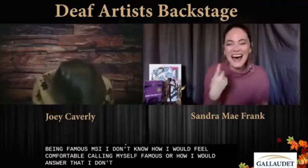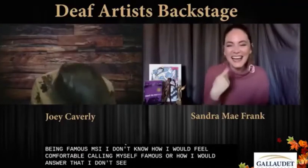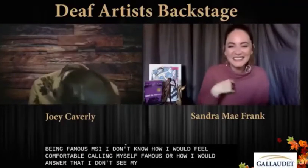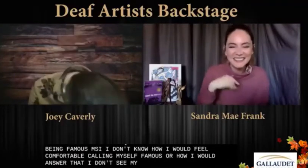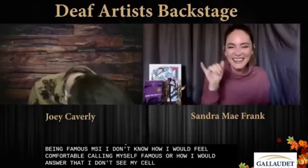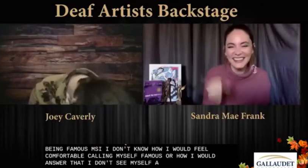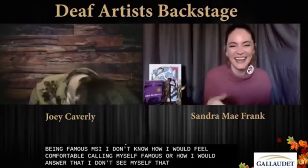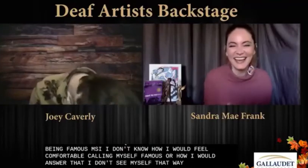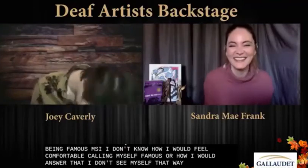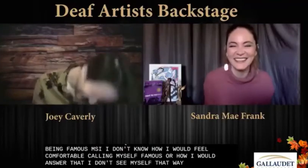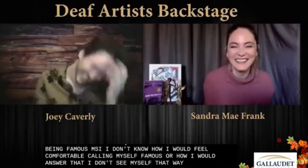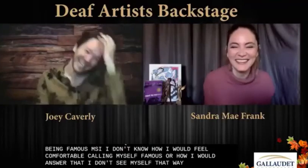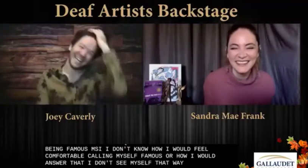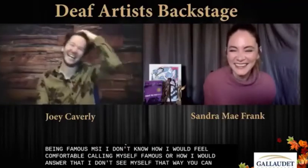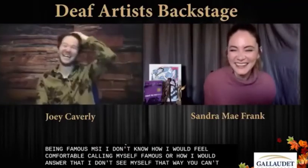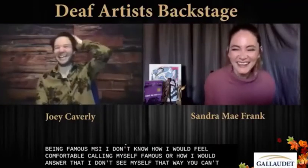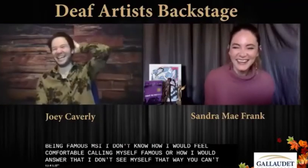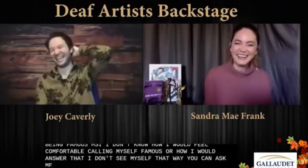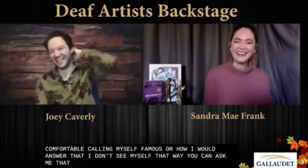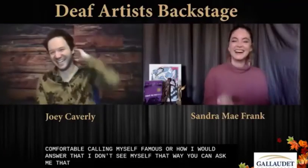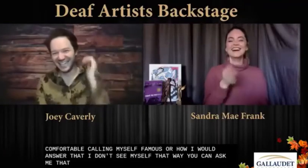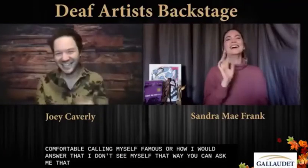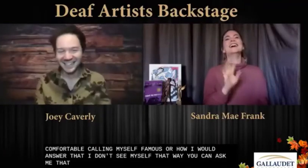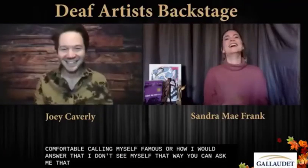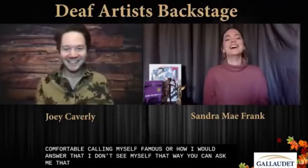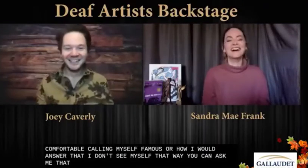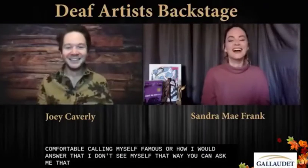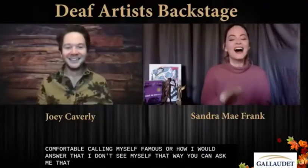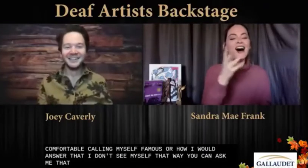don't see myself that way you can't ask me that